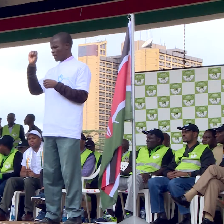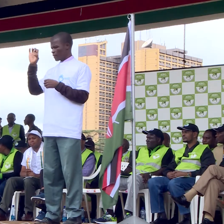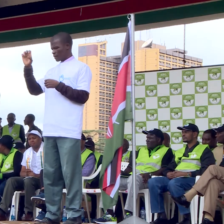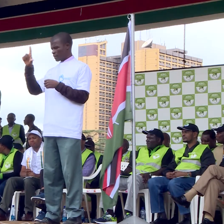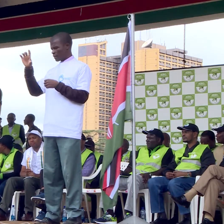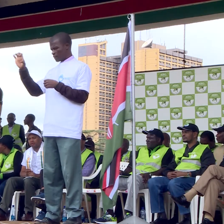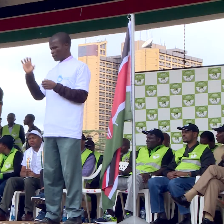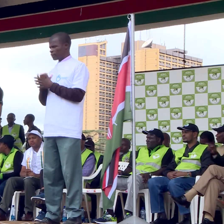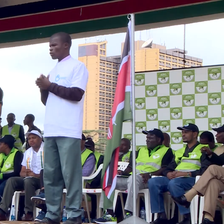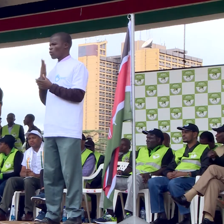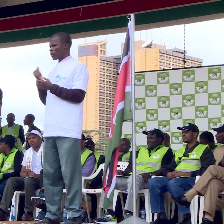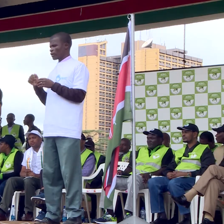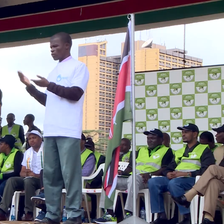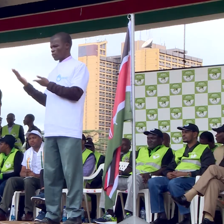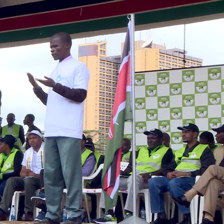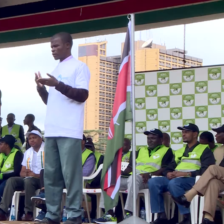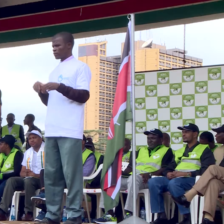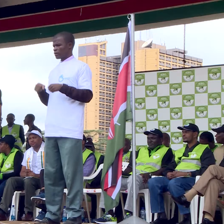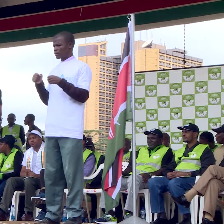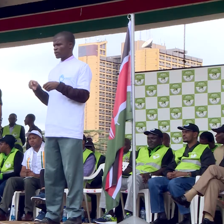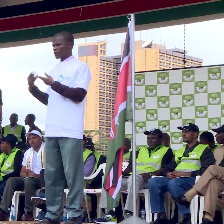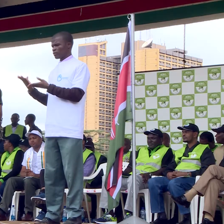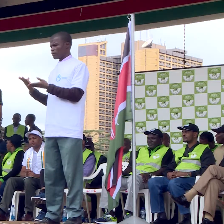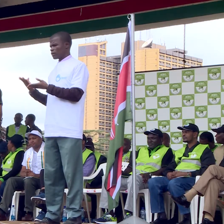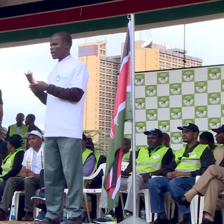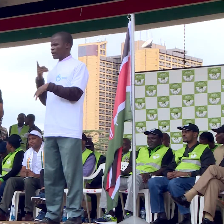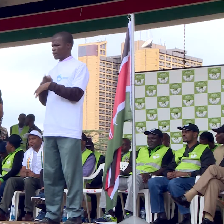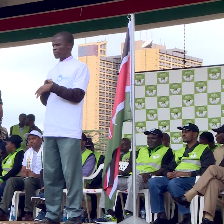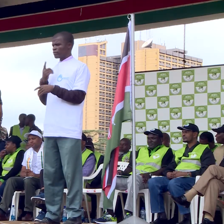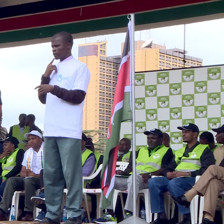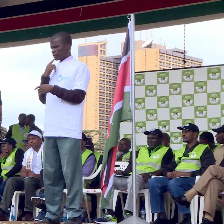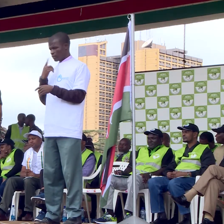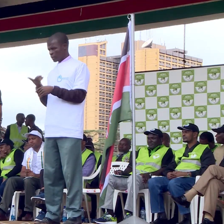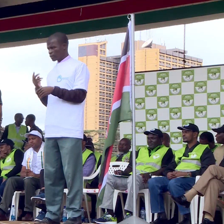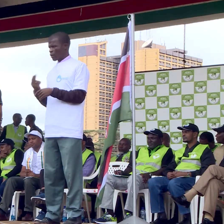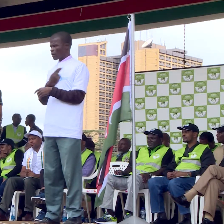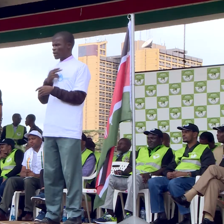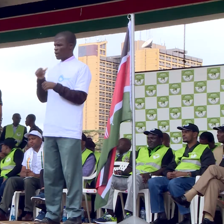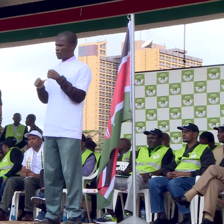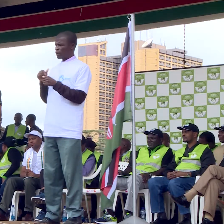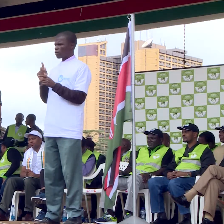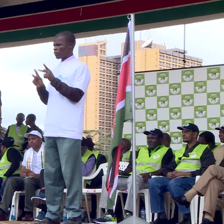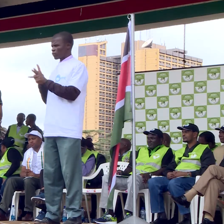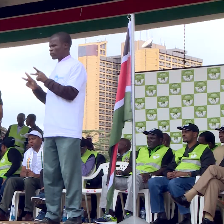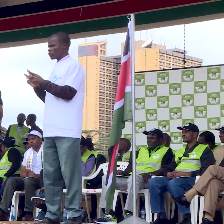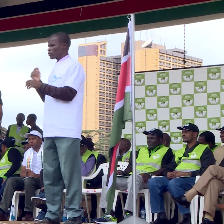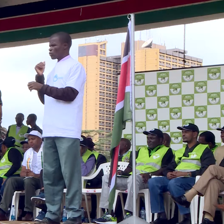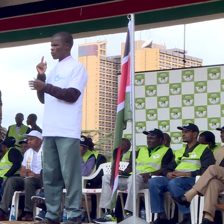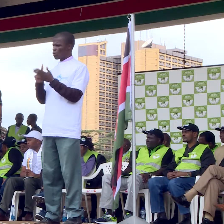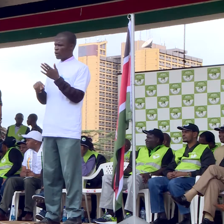to give him an opportunity for him to come and speak to us regarding what programs does he